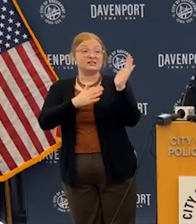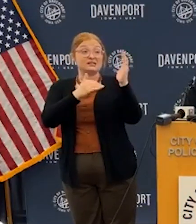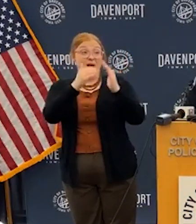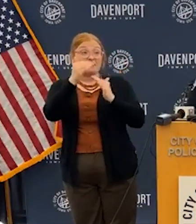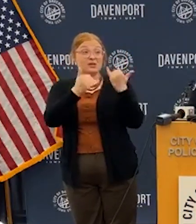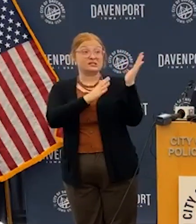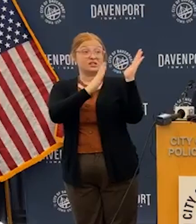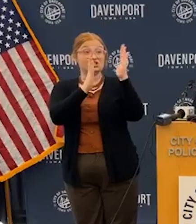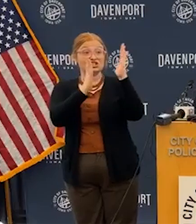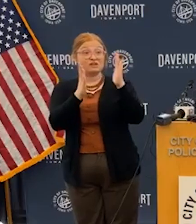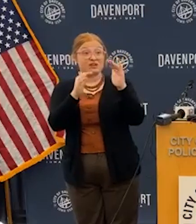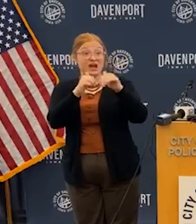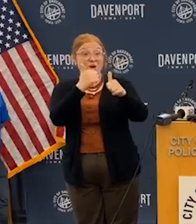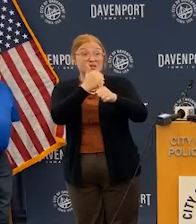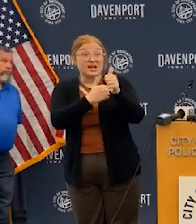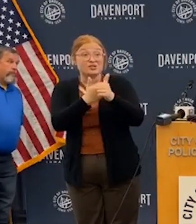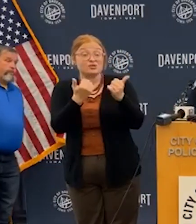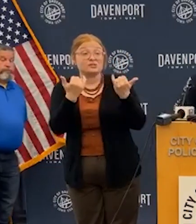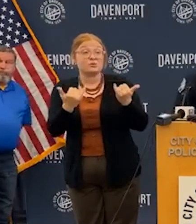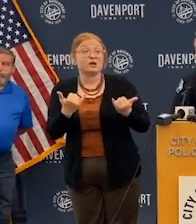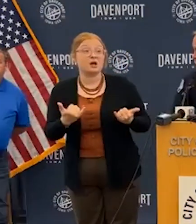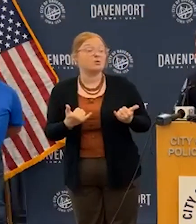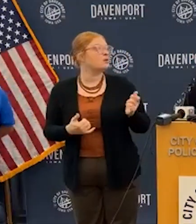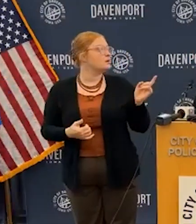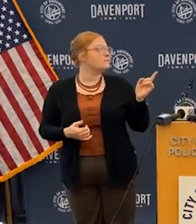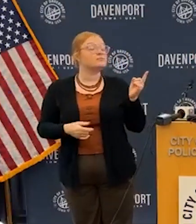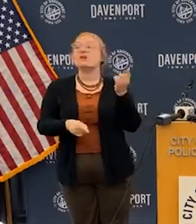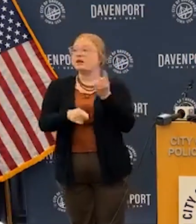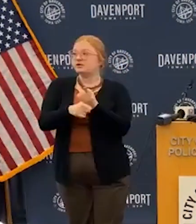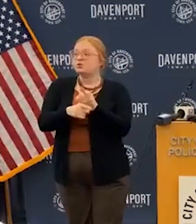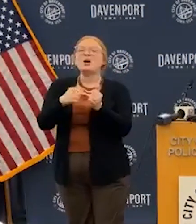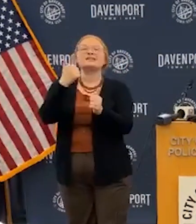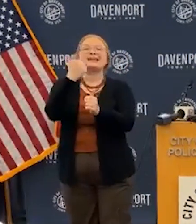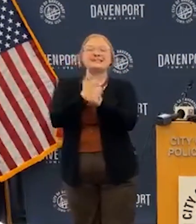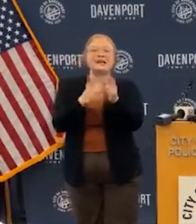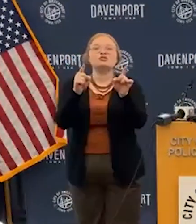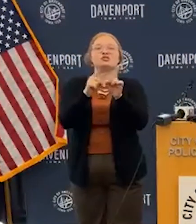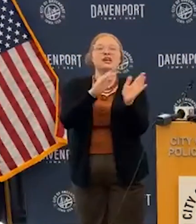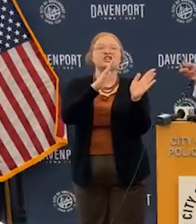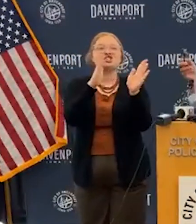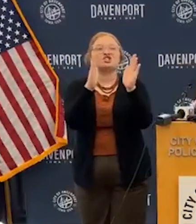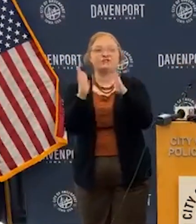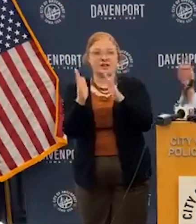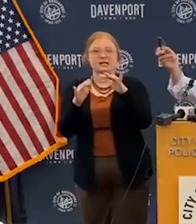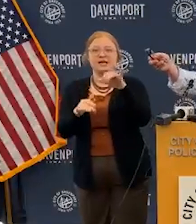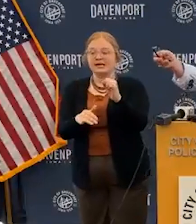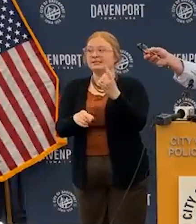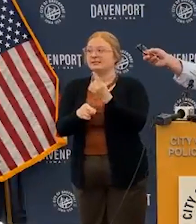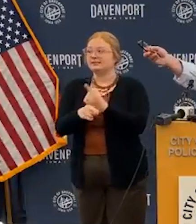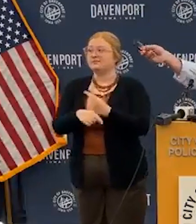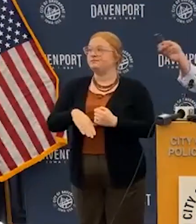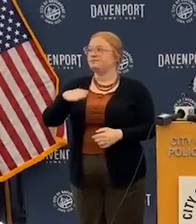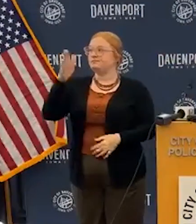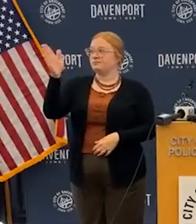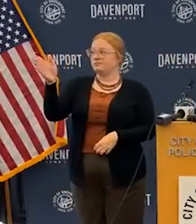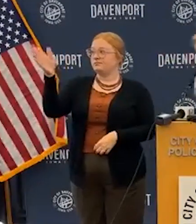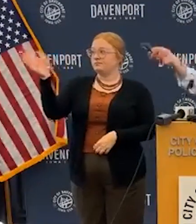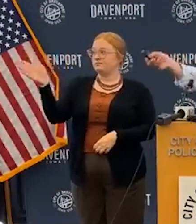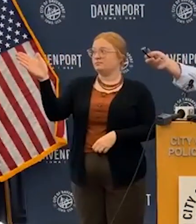statement. It's dangerous and it's shifting. Ma'am. Or I'll go sir, then ma'am, then back. Yep. Ding, ding,